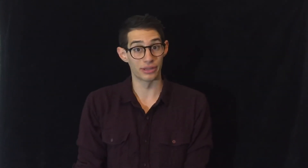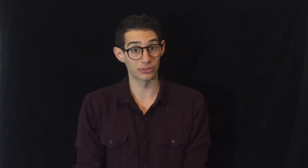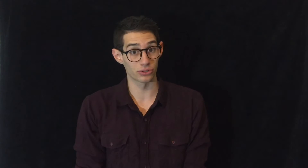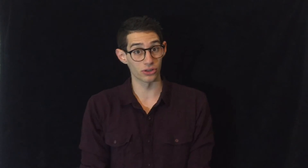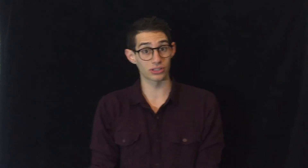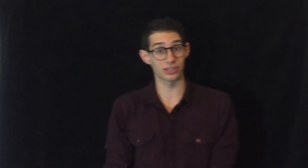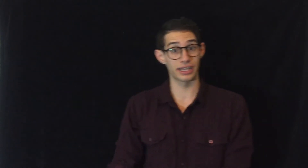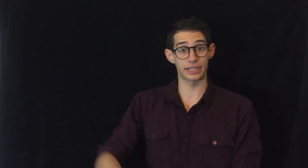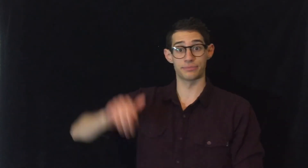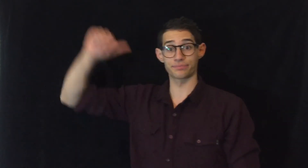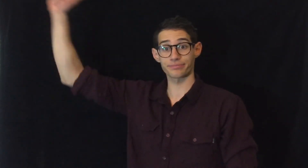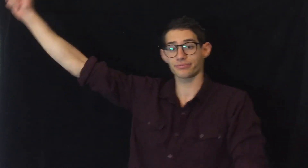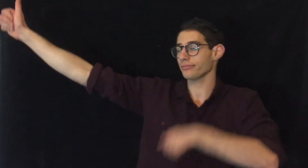that's what it looks like.